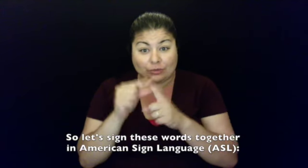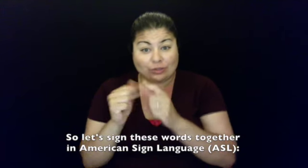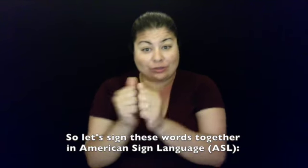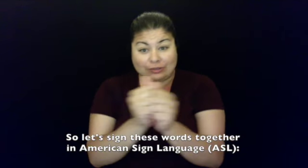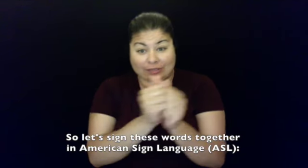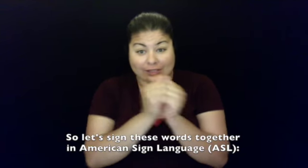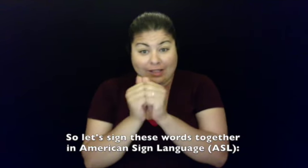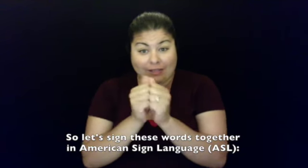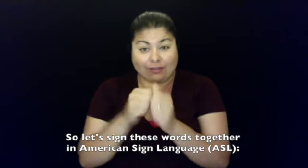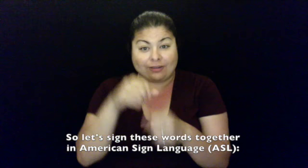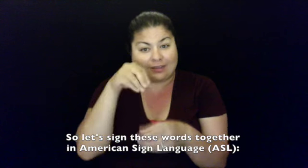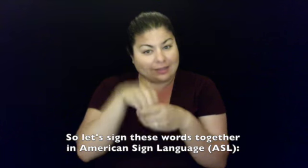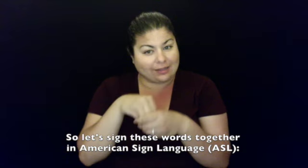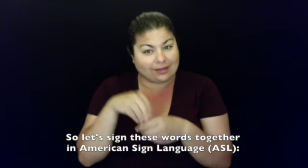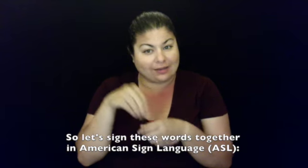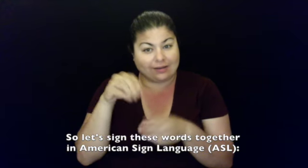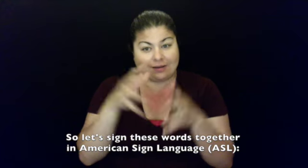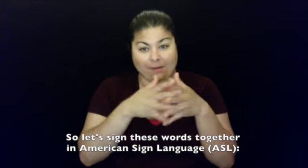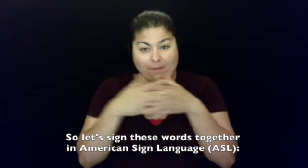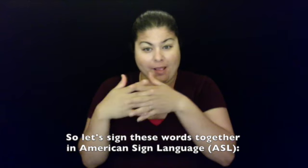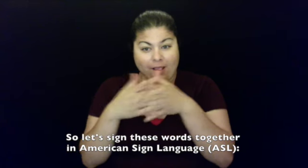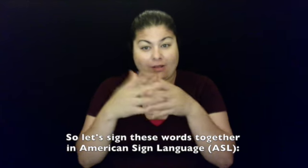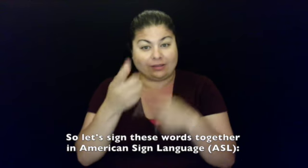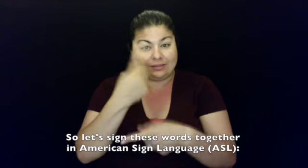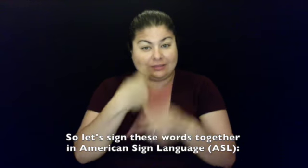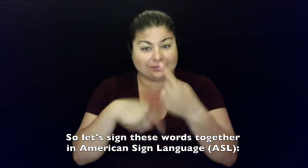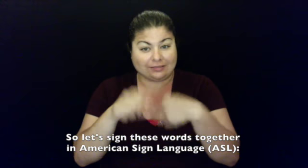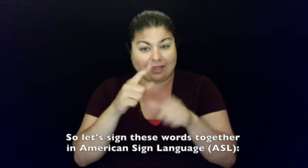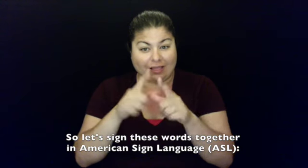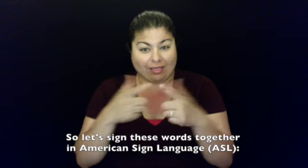words together in American Sign Language, ASL.